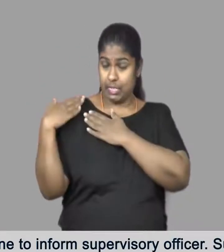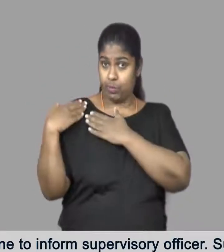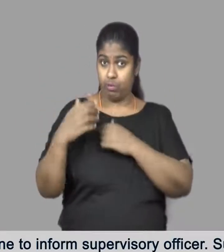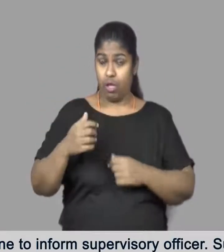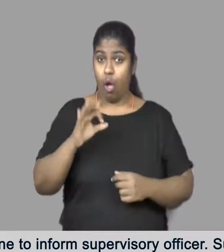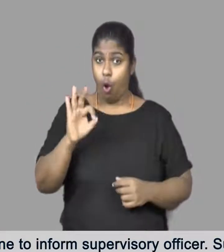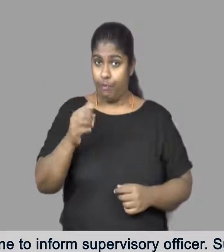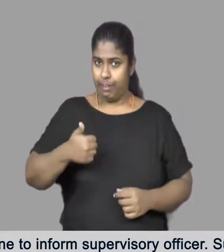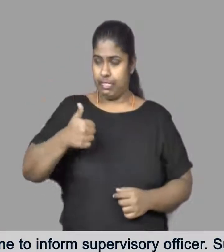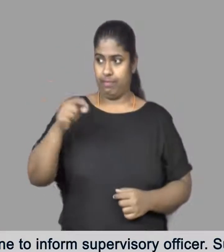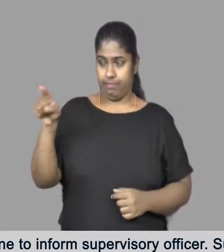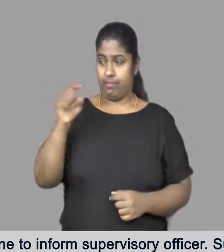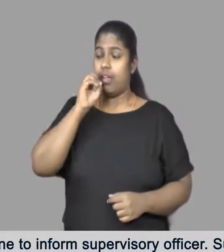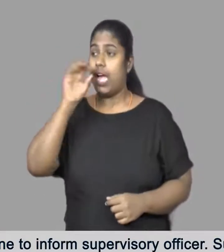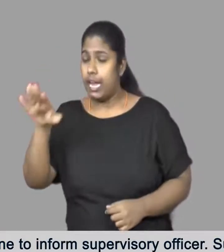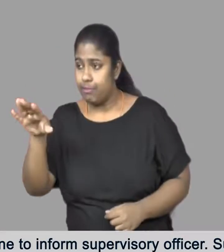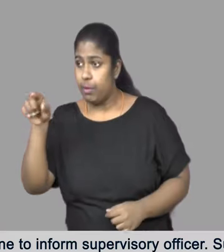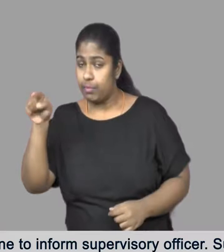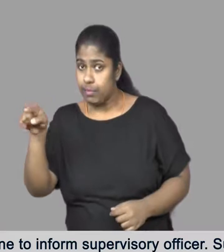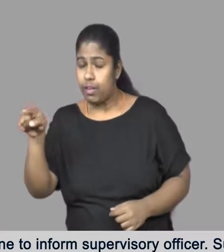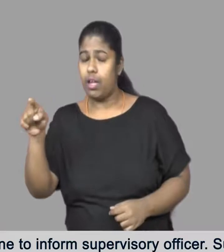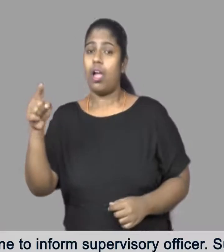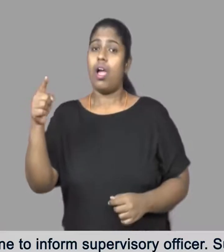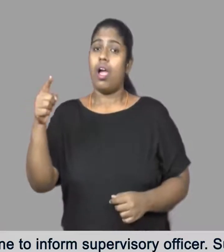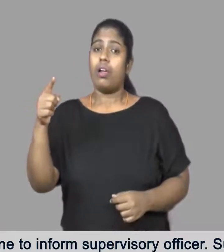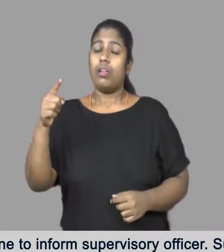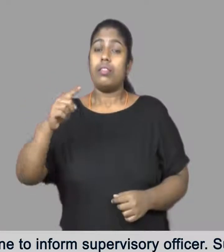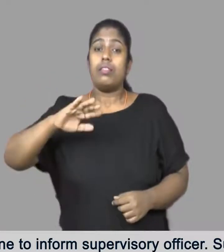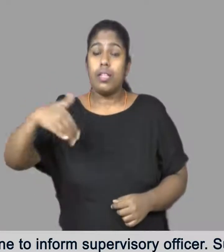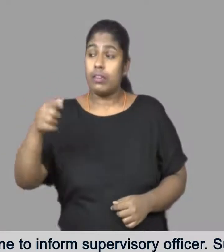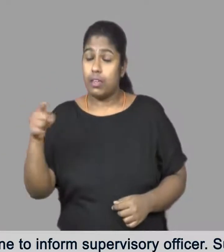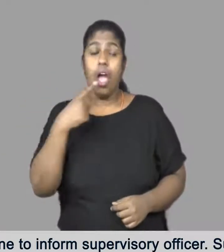inform supervisory officer.